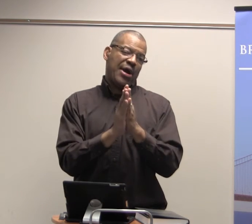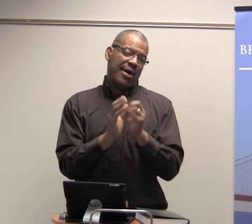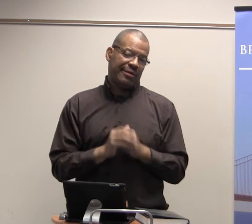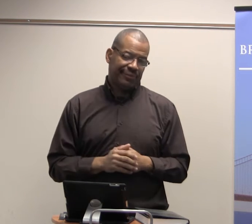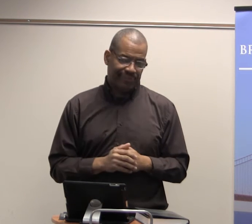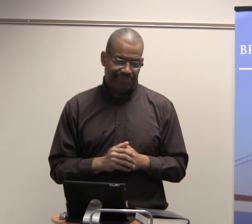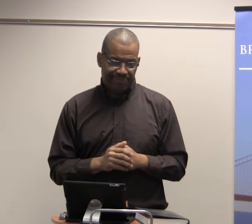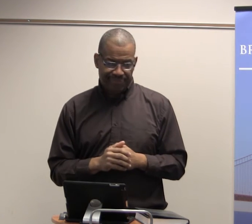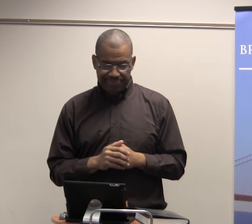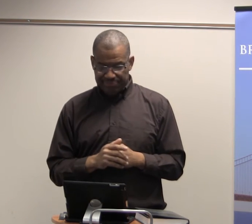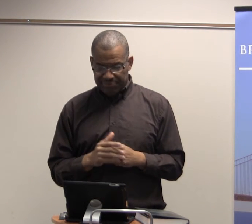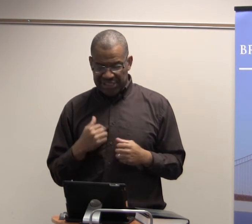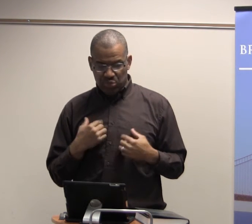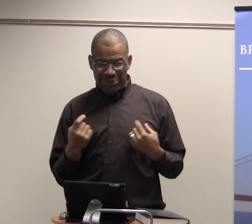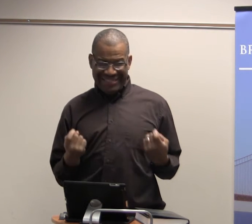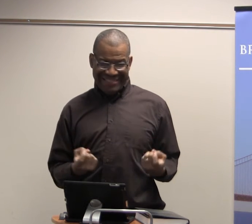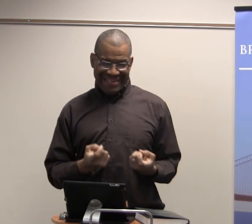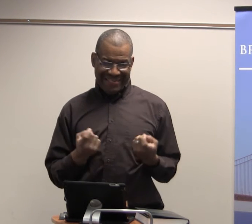prayer because we sin.